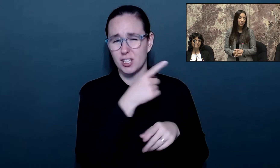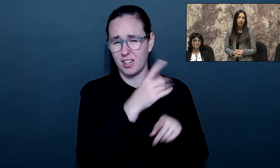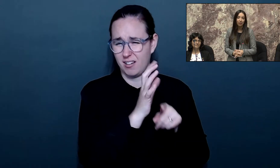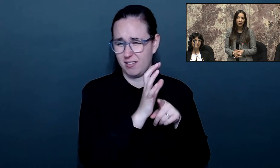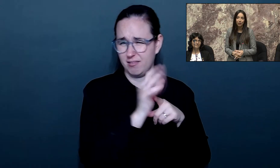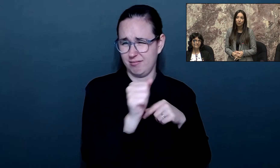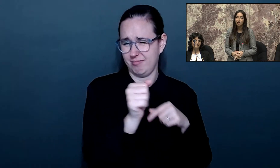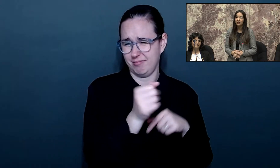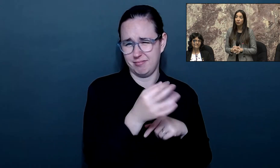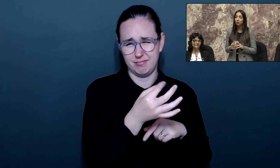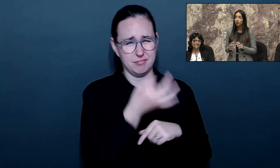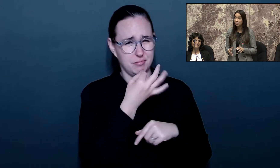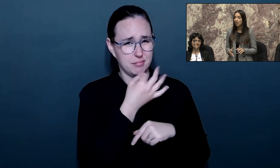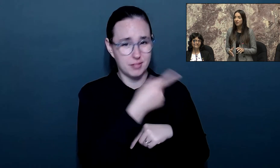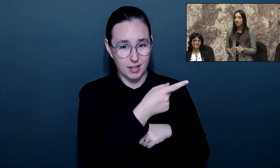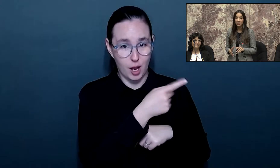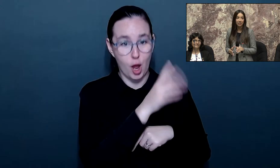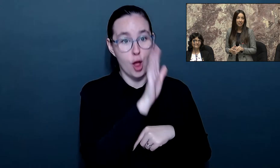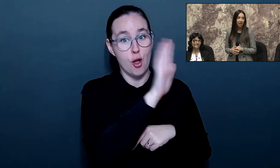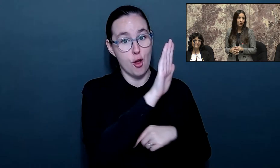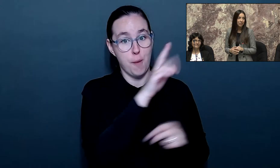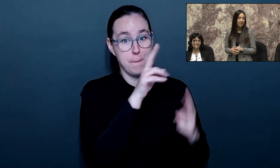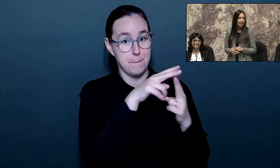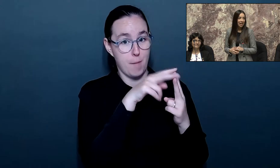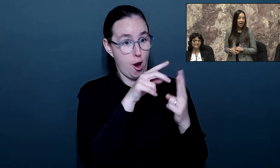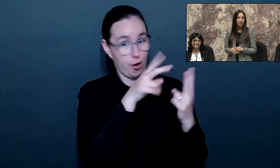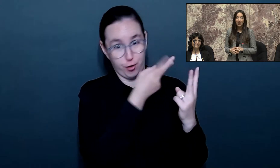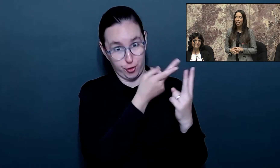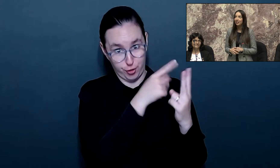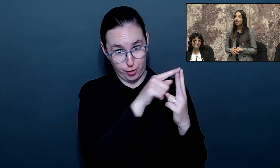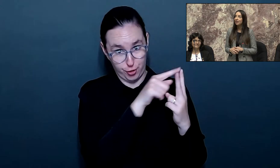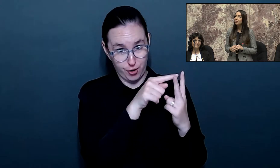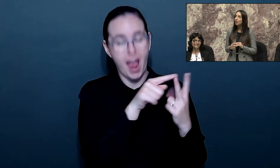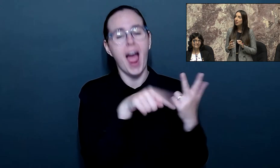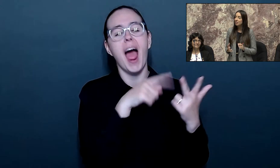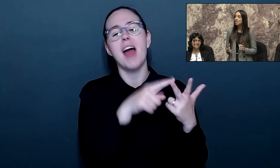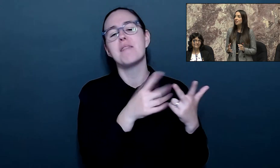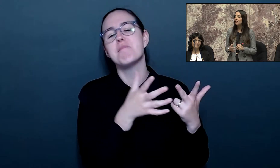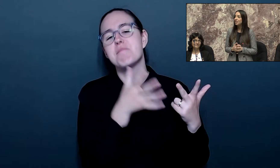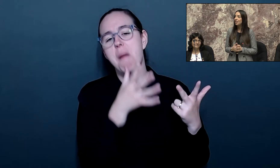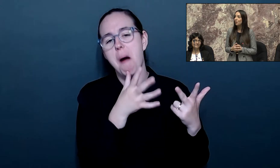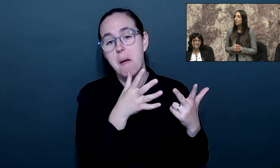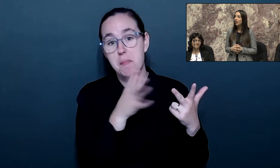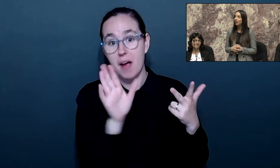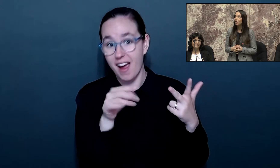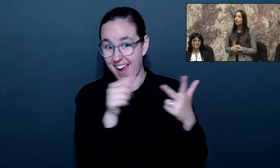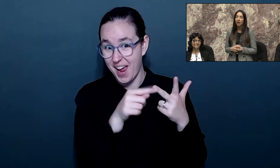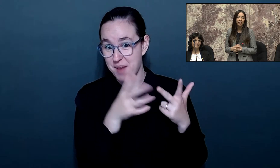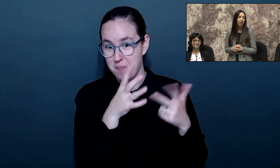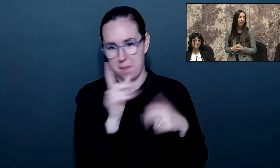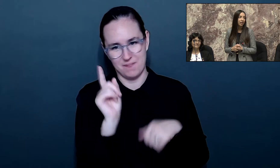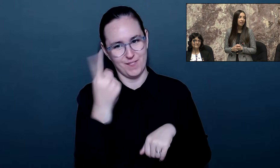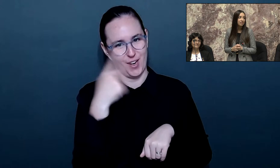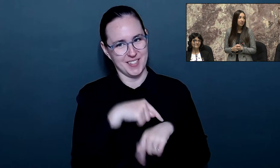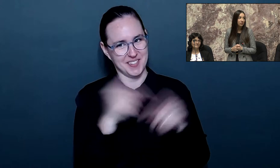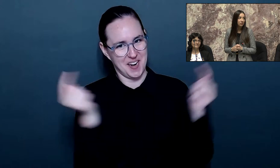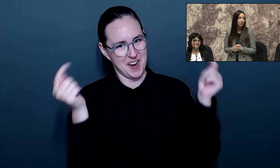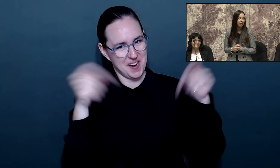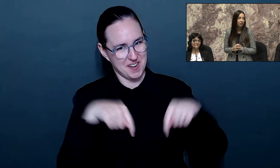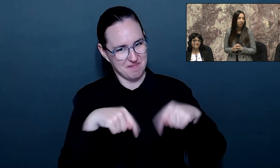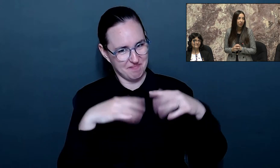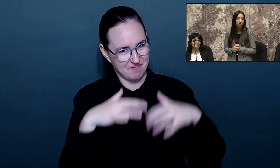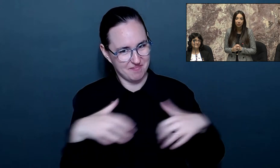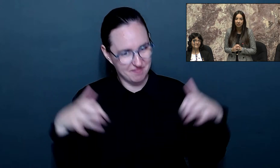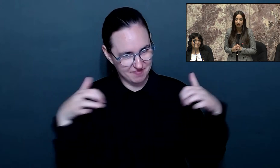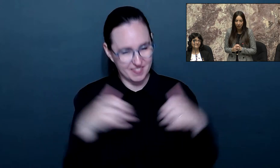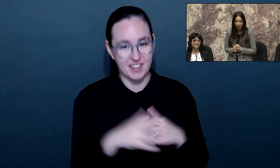mother Sharon, who's her first time visiting this House, and maybe this is the visit that will make her finally get her Canadian citizenship